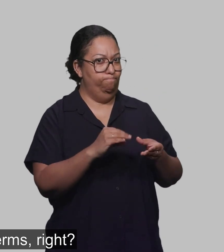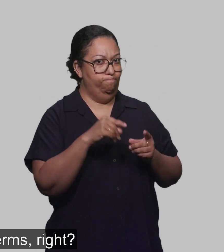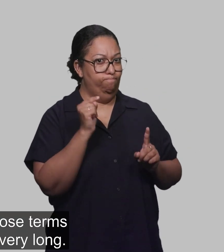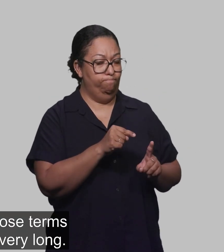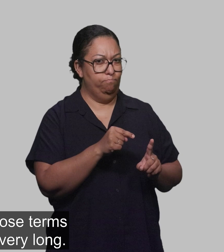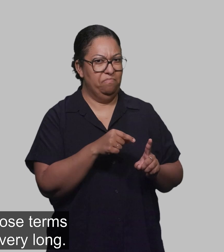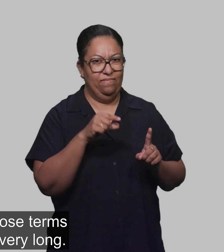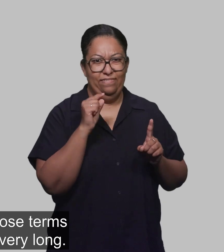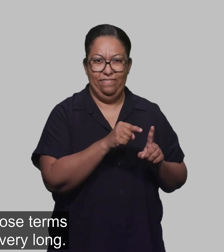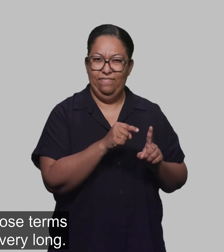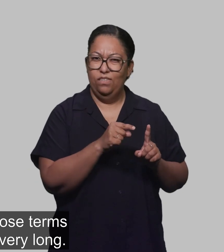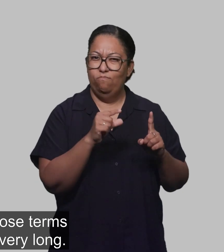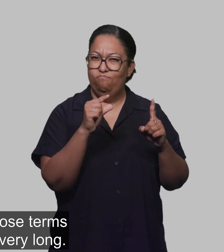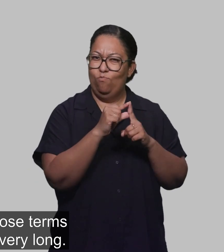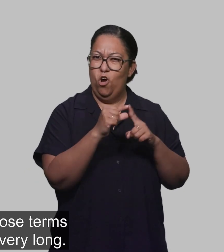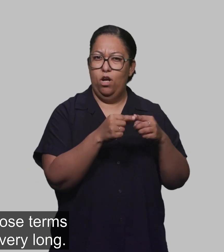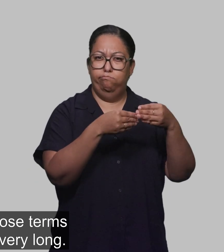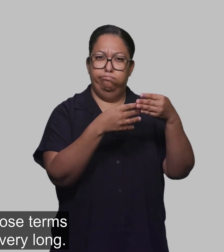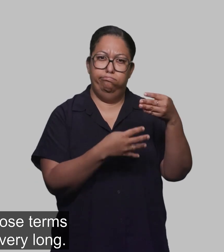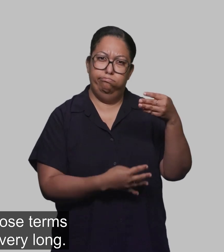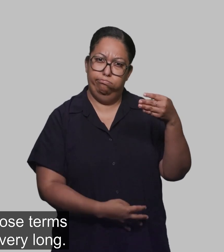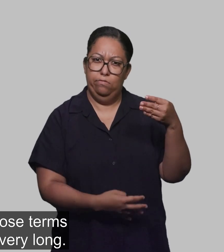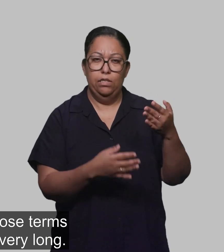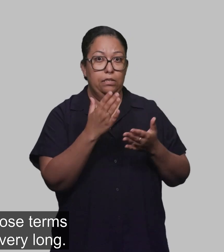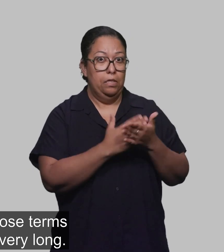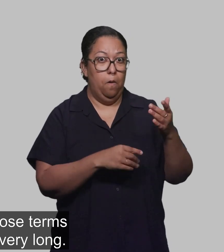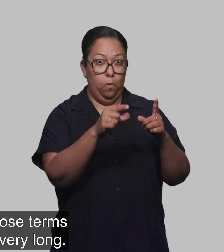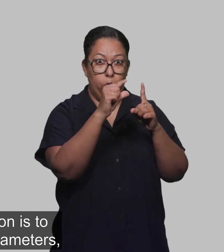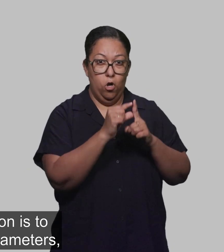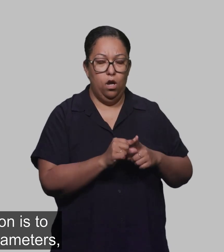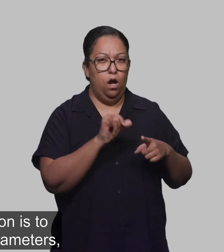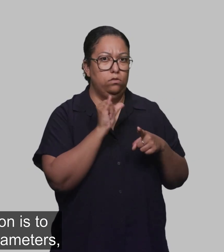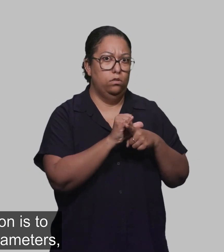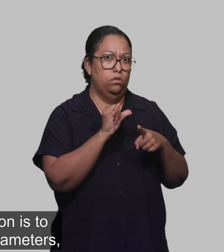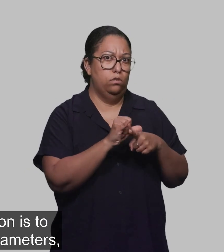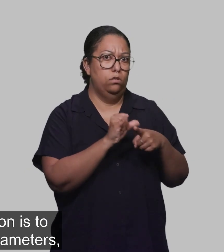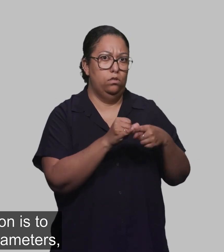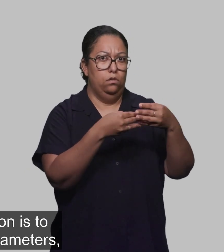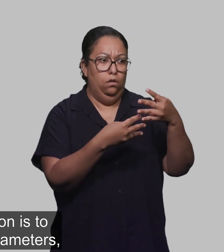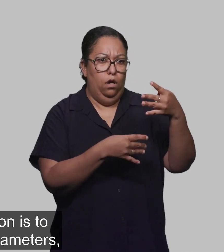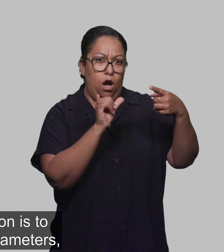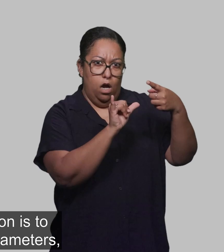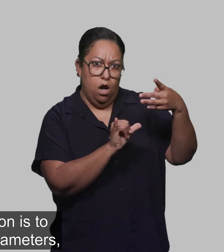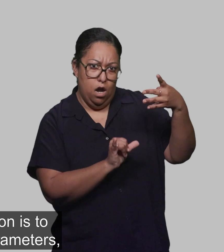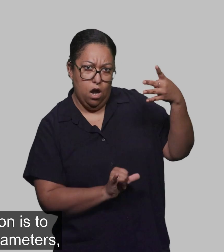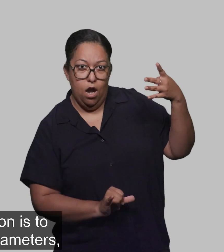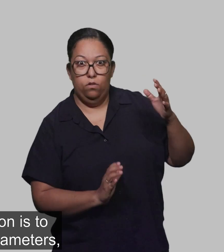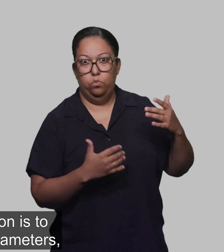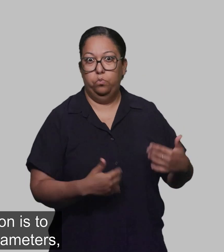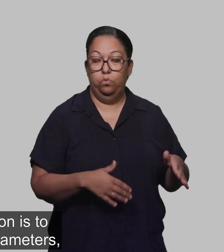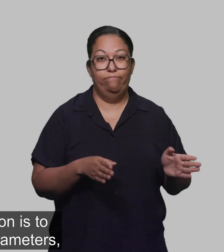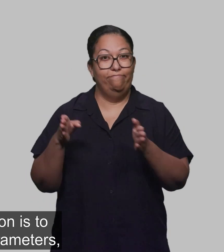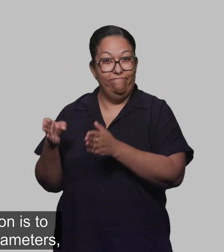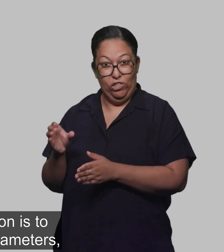terms, right? And some of those terms are very, very, very long. So sonification is to use